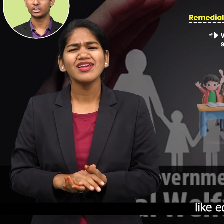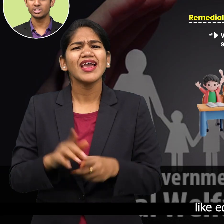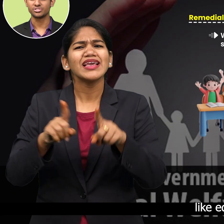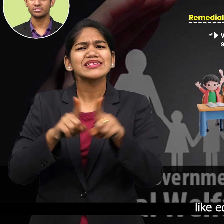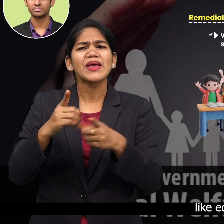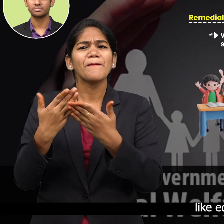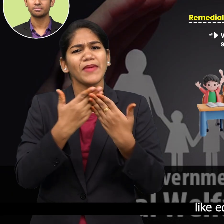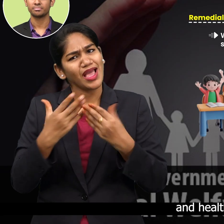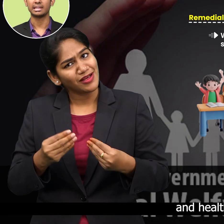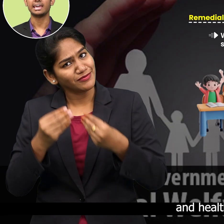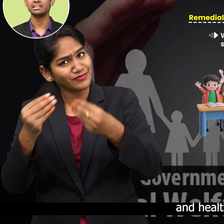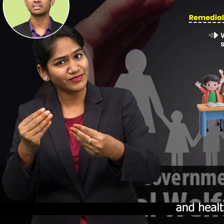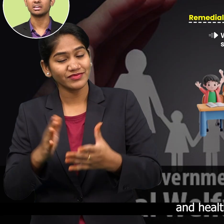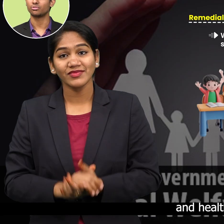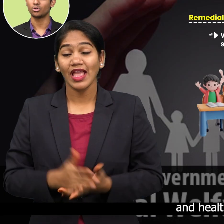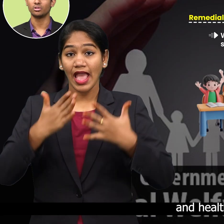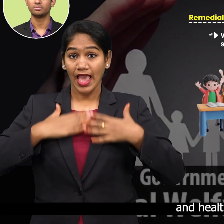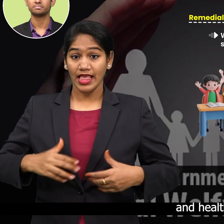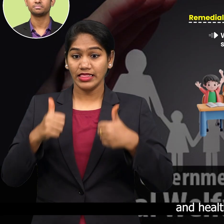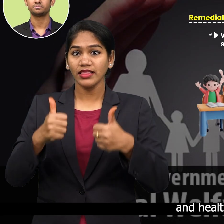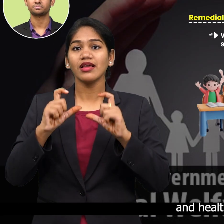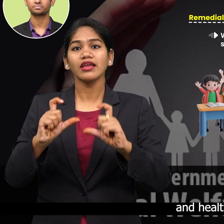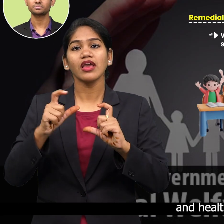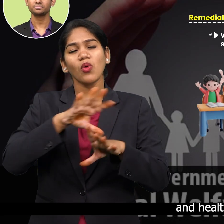like education and healthcare for all.